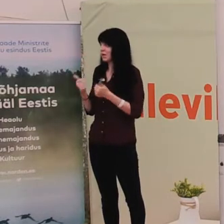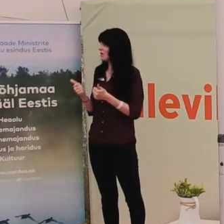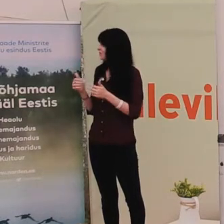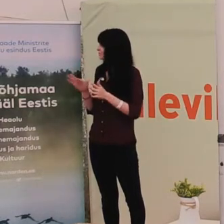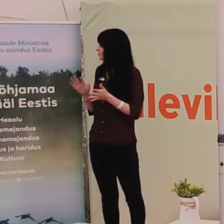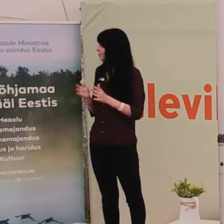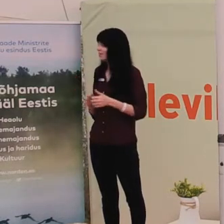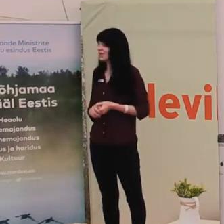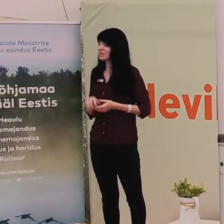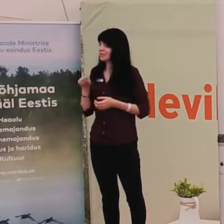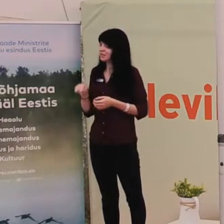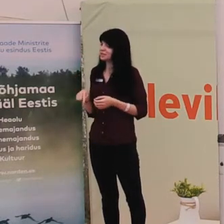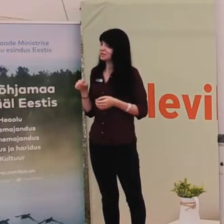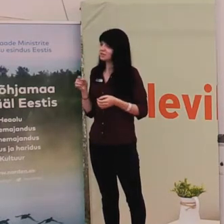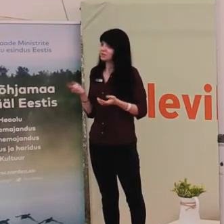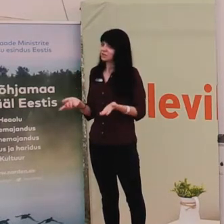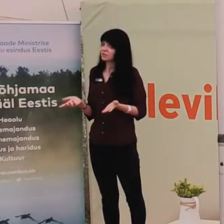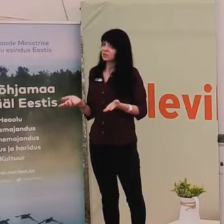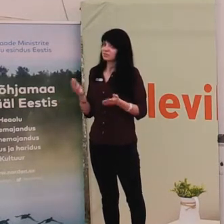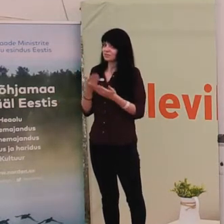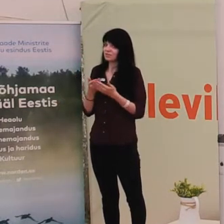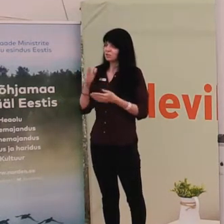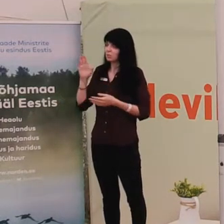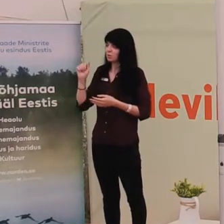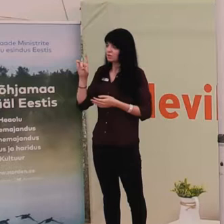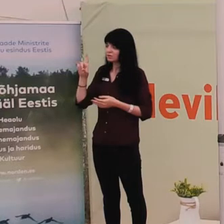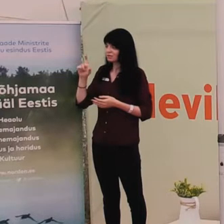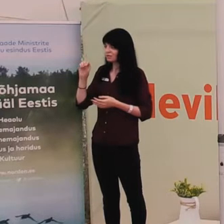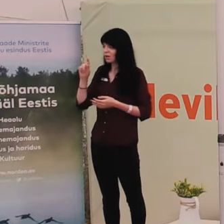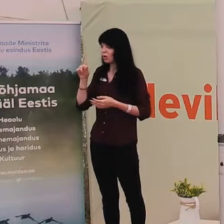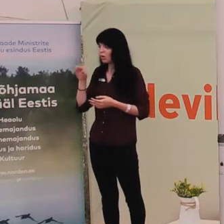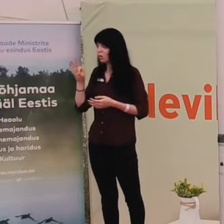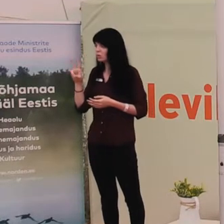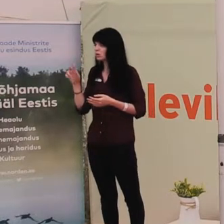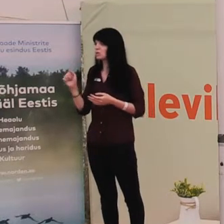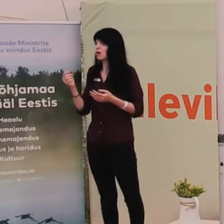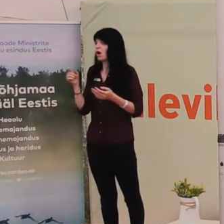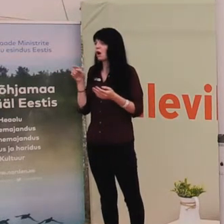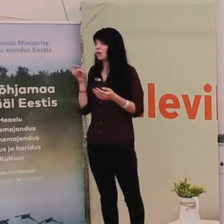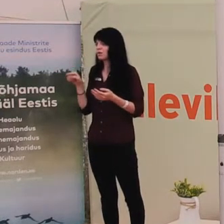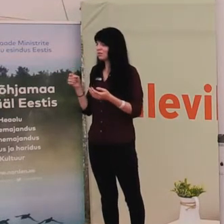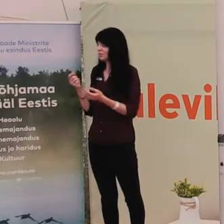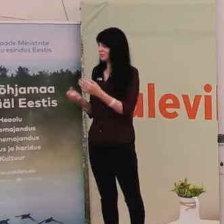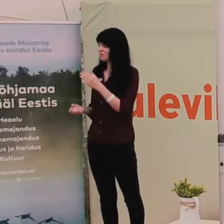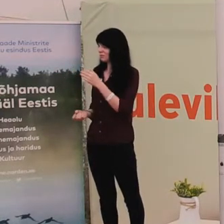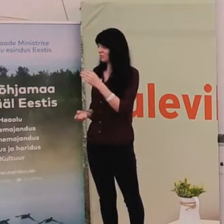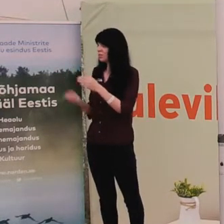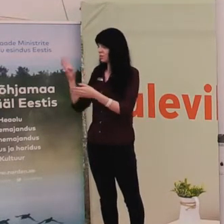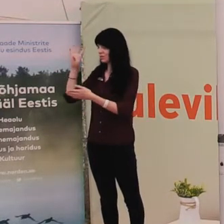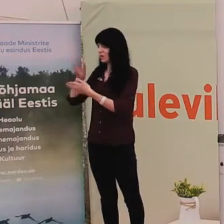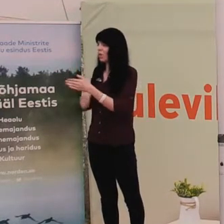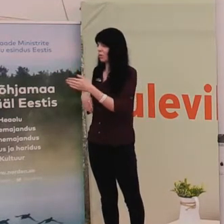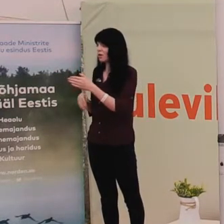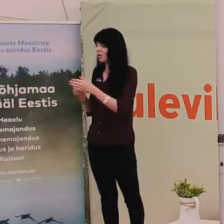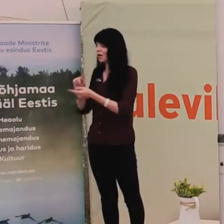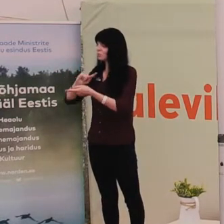Spain, it is sort of estimated that in Barcelona, Madrid area, there is kind of coming like Sahara area. Those people are